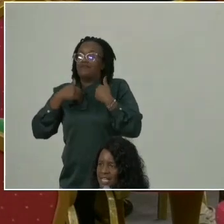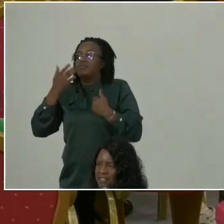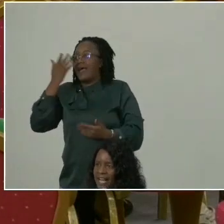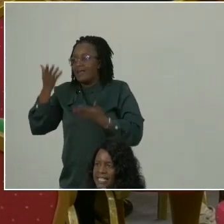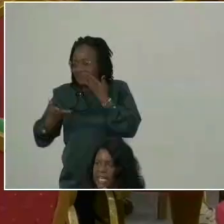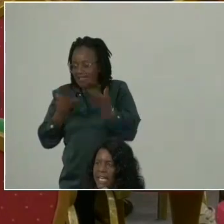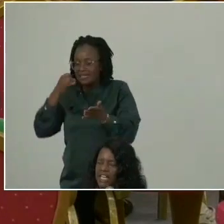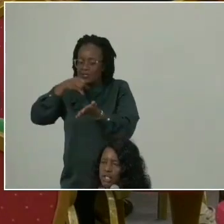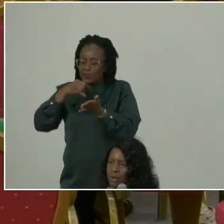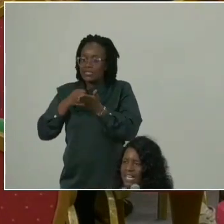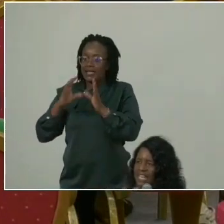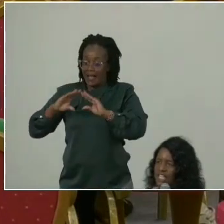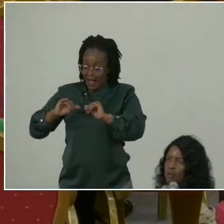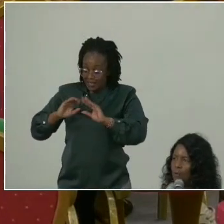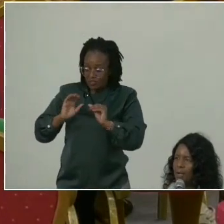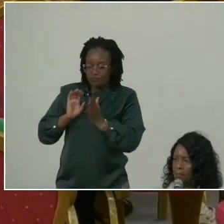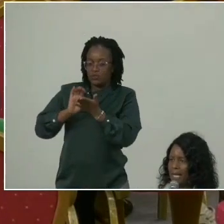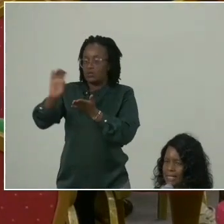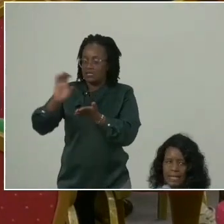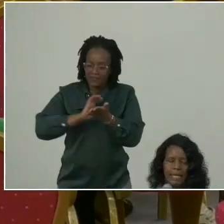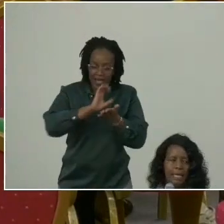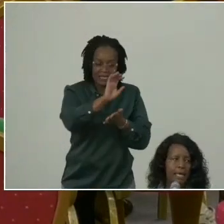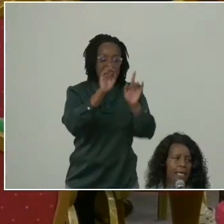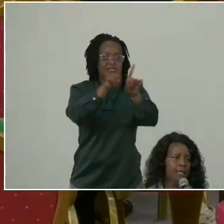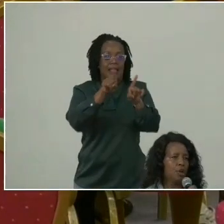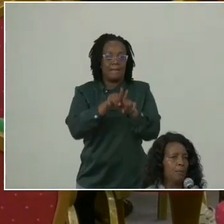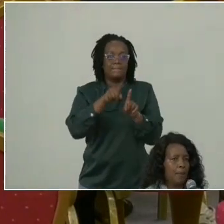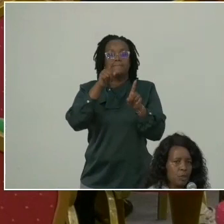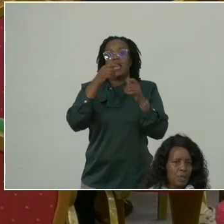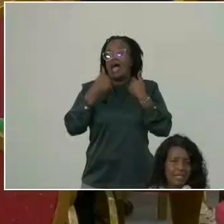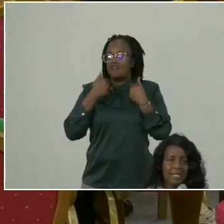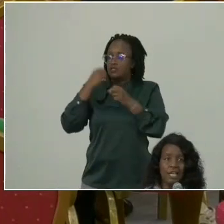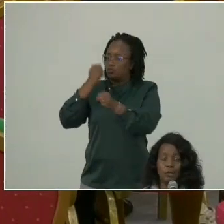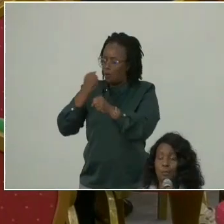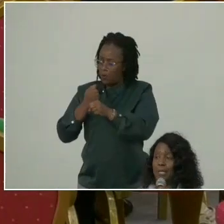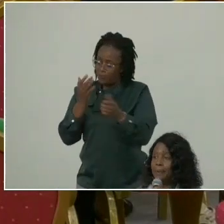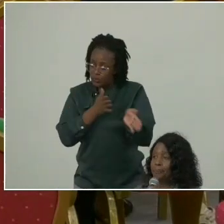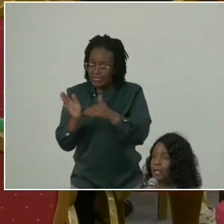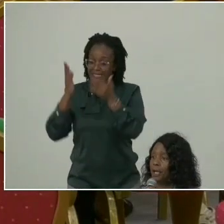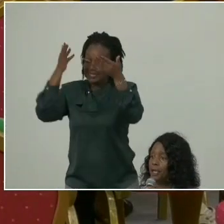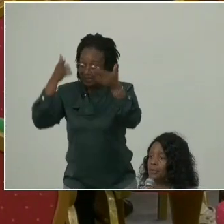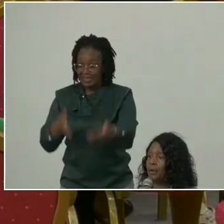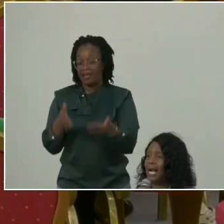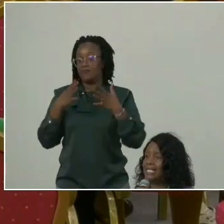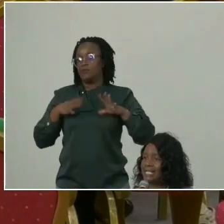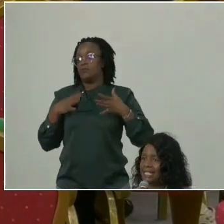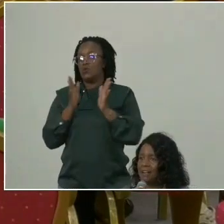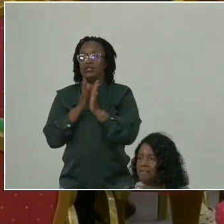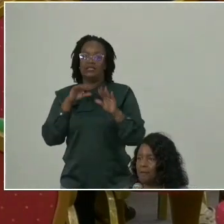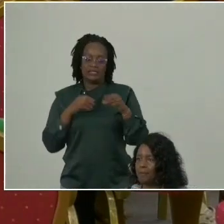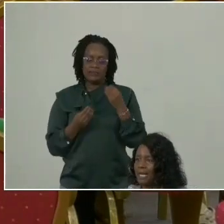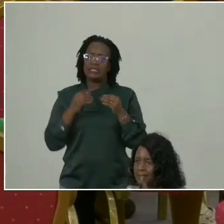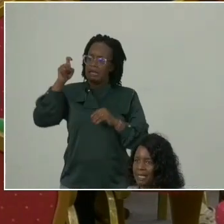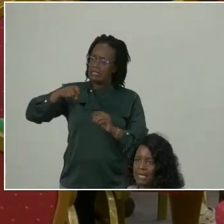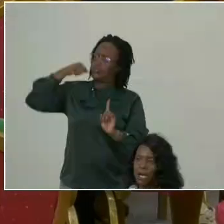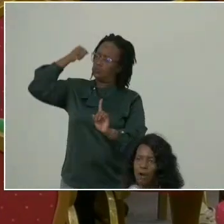cash transfers, ensuring that you are well placed, job opportunities. They should be, agitating